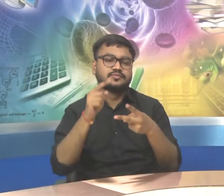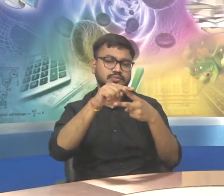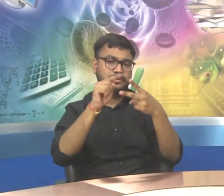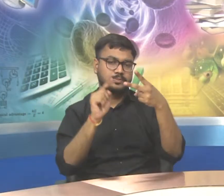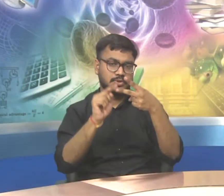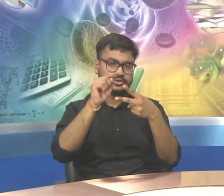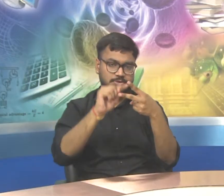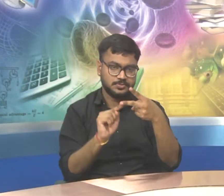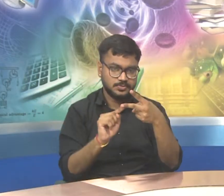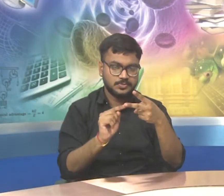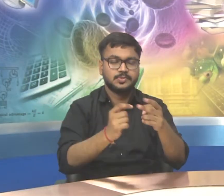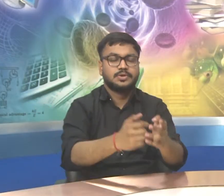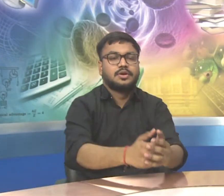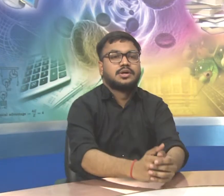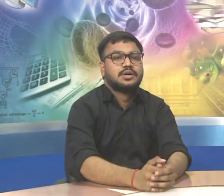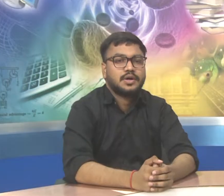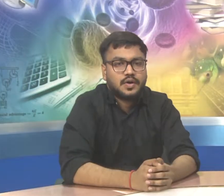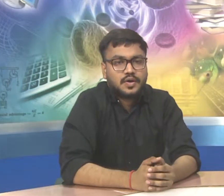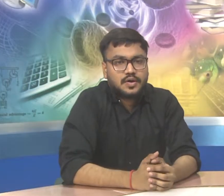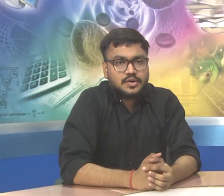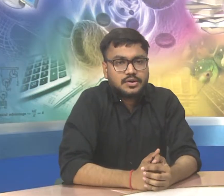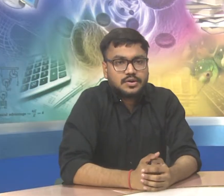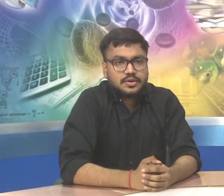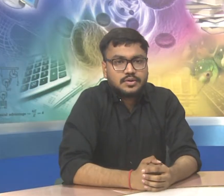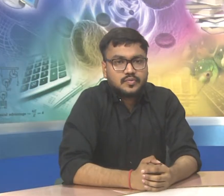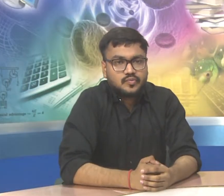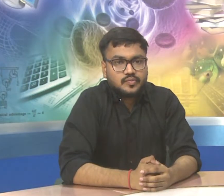and which substance we want to collect.